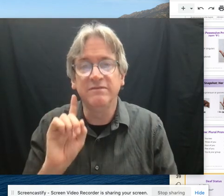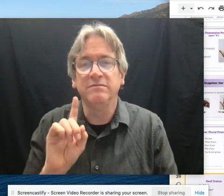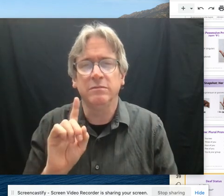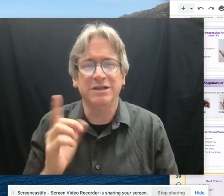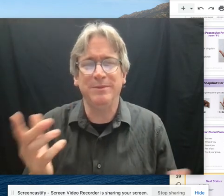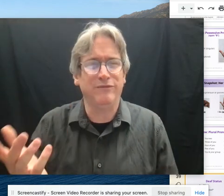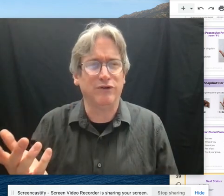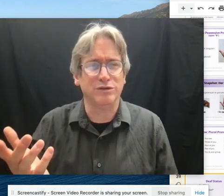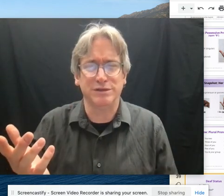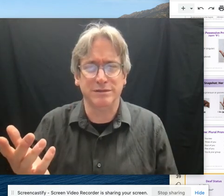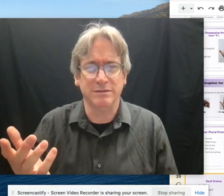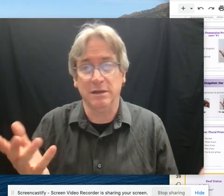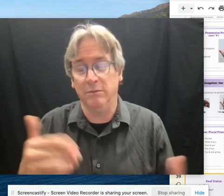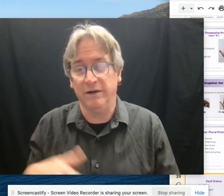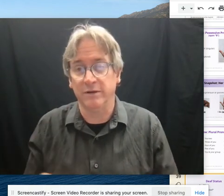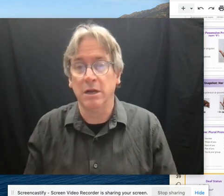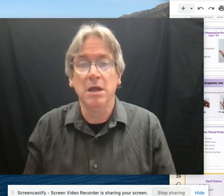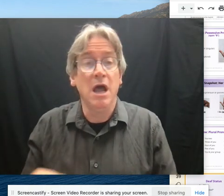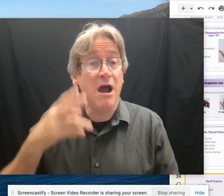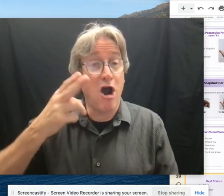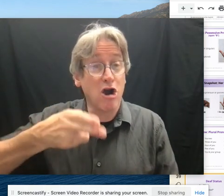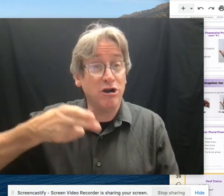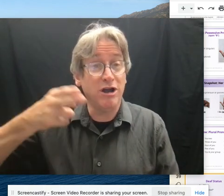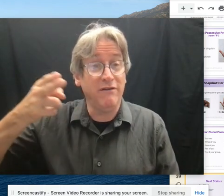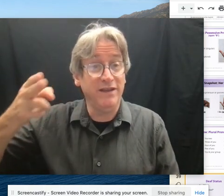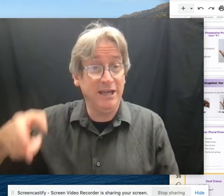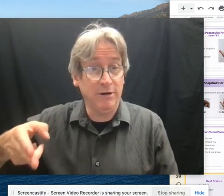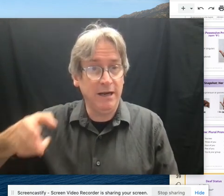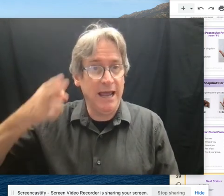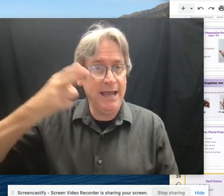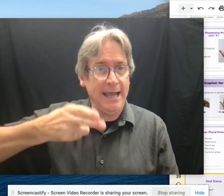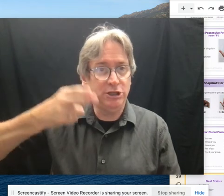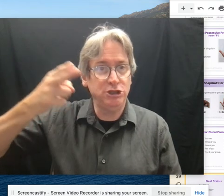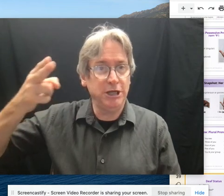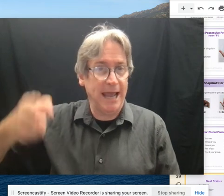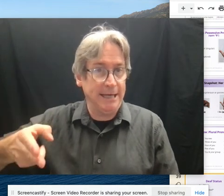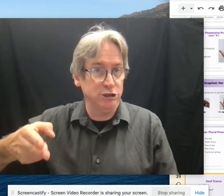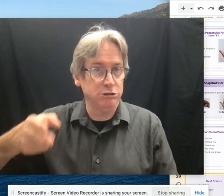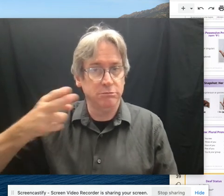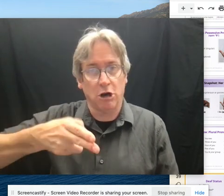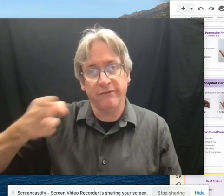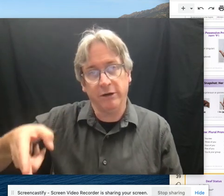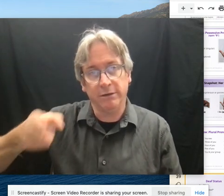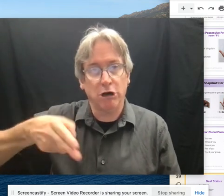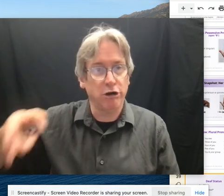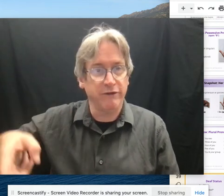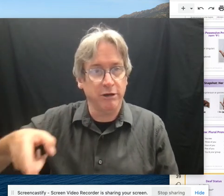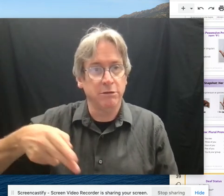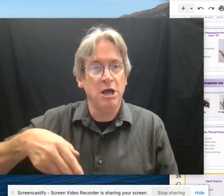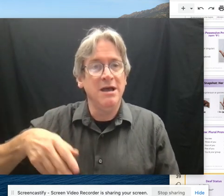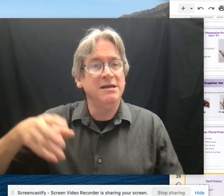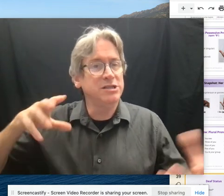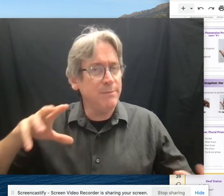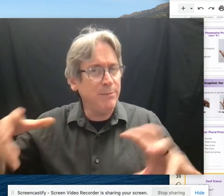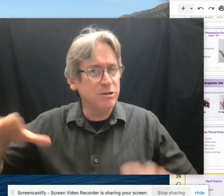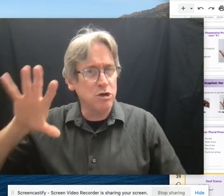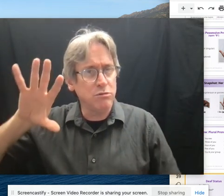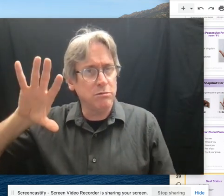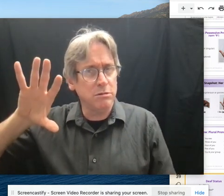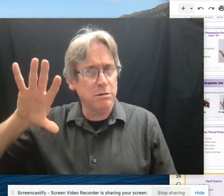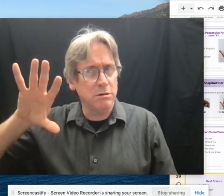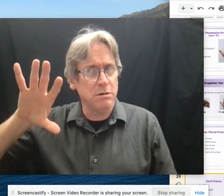Deaf. It should be first. Whatever. Hard of hearing. HH. Hard of hearing. Some